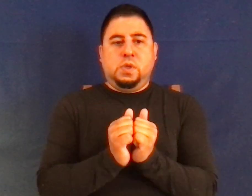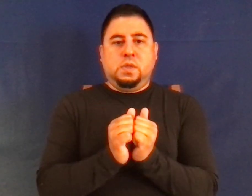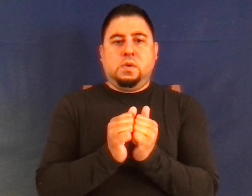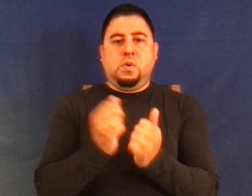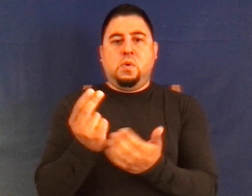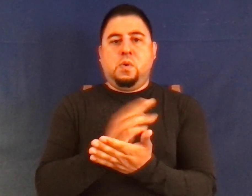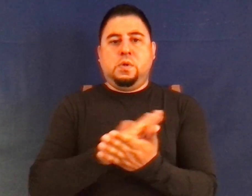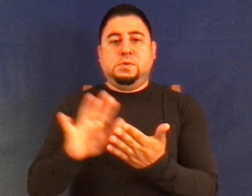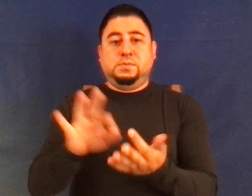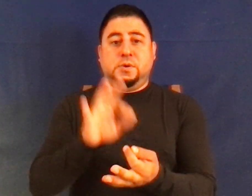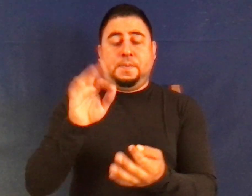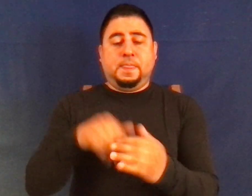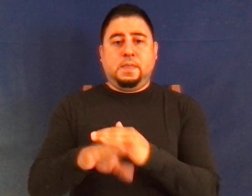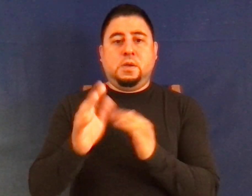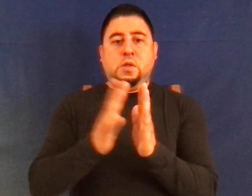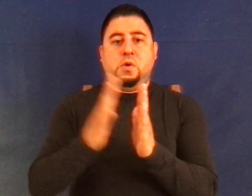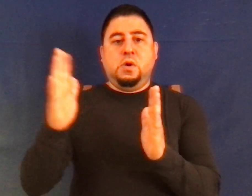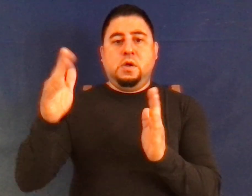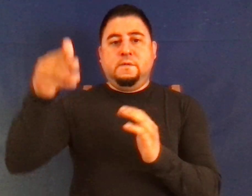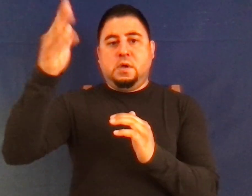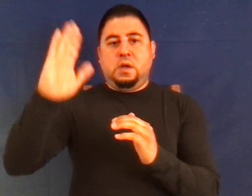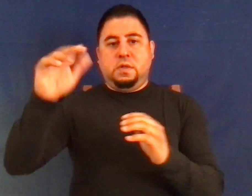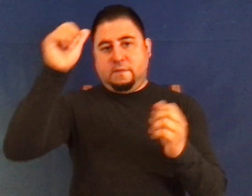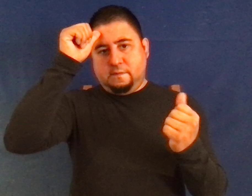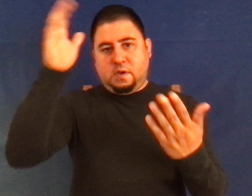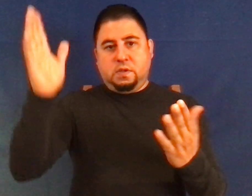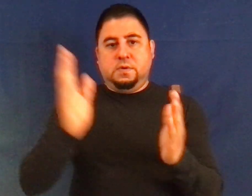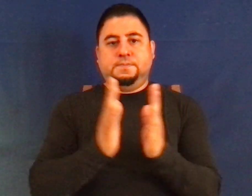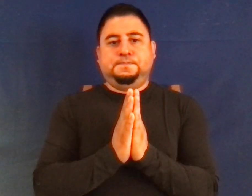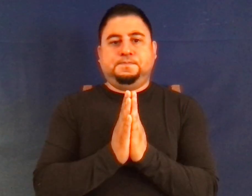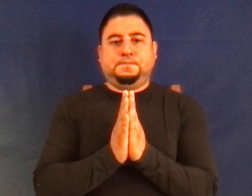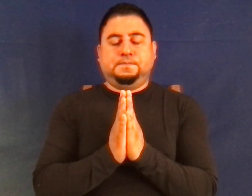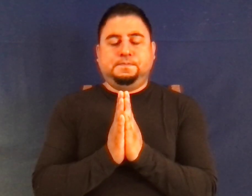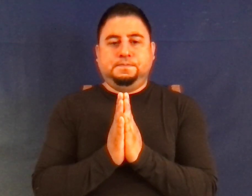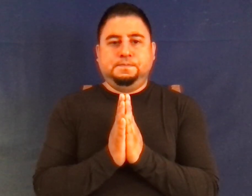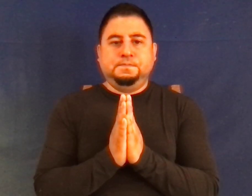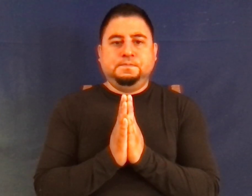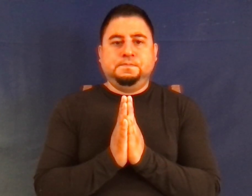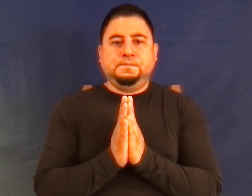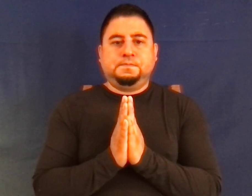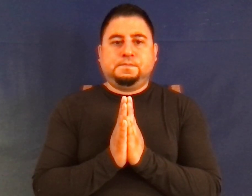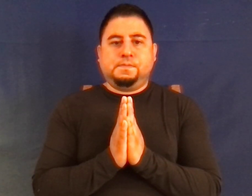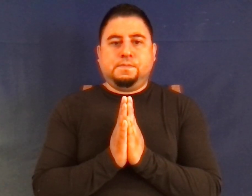Holy Spirit, in the glory of God the Father. Amen.